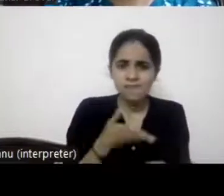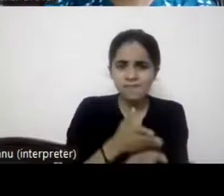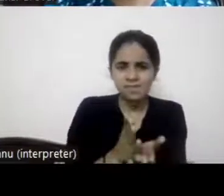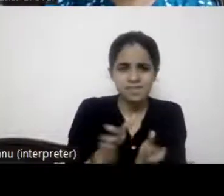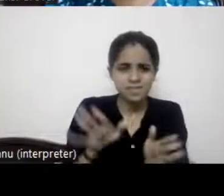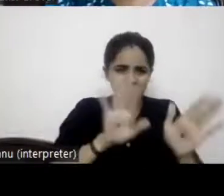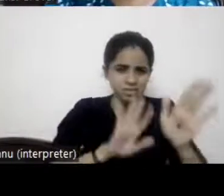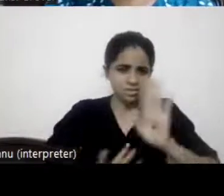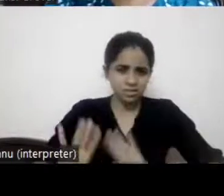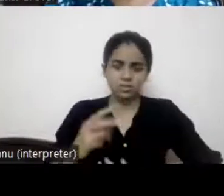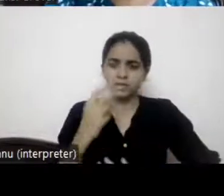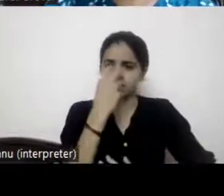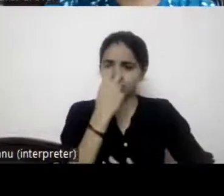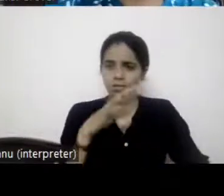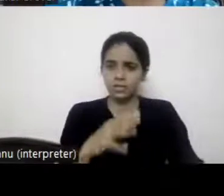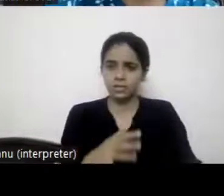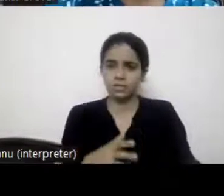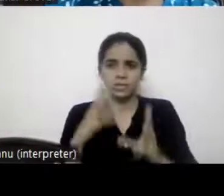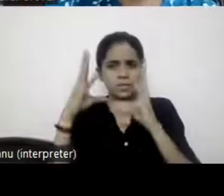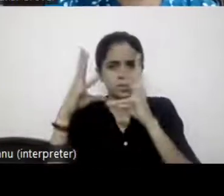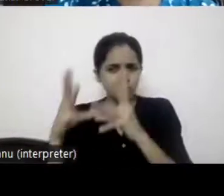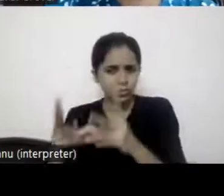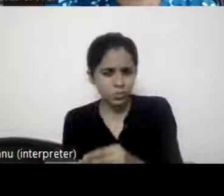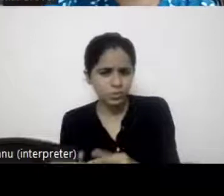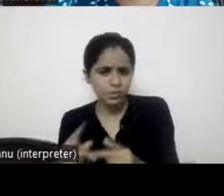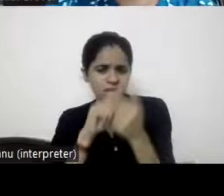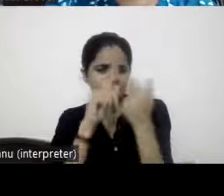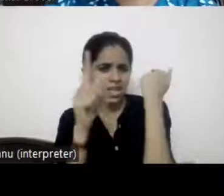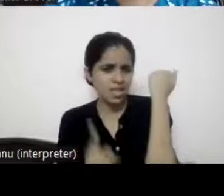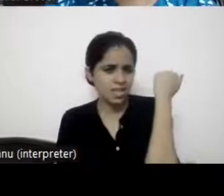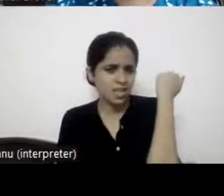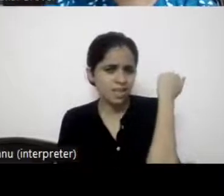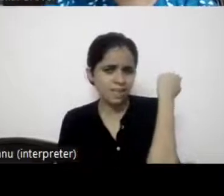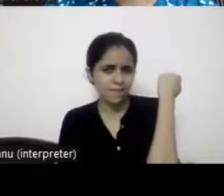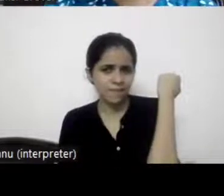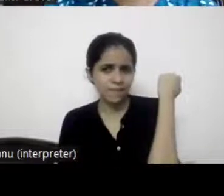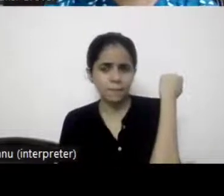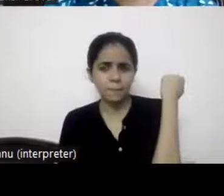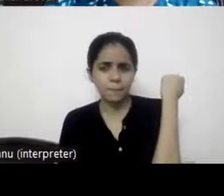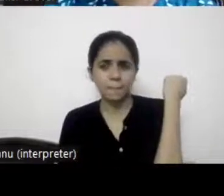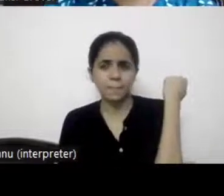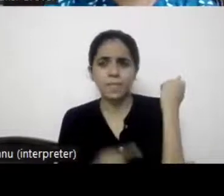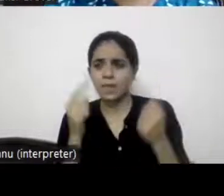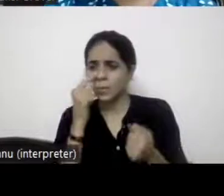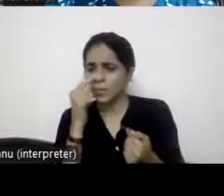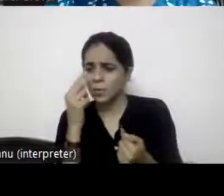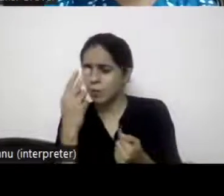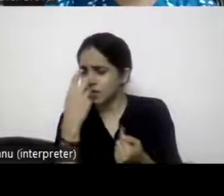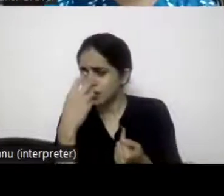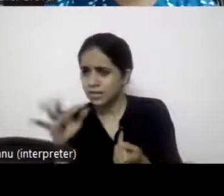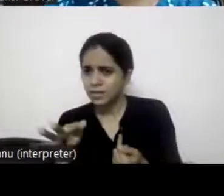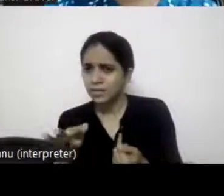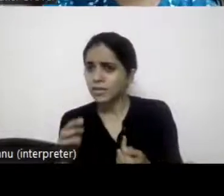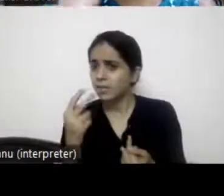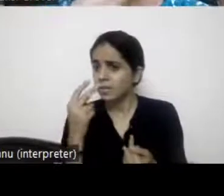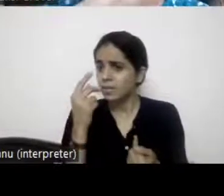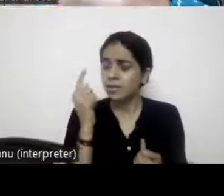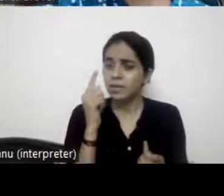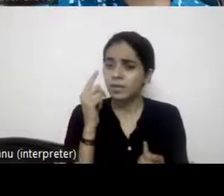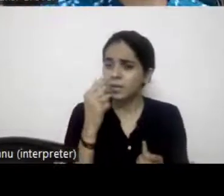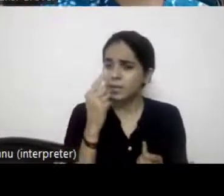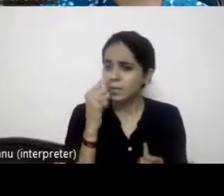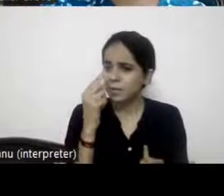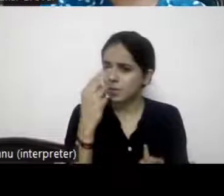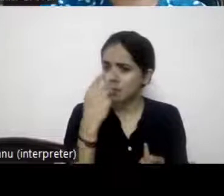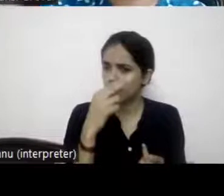behind blindness to be cured towards the end, especially when we see women with blindness. Women with blindness